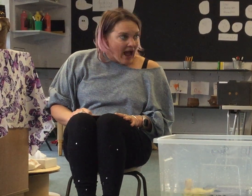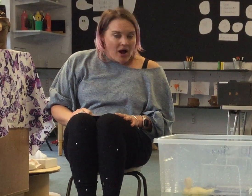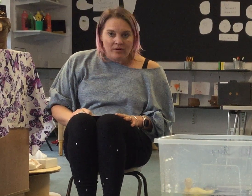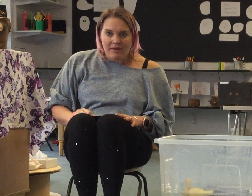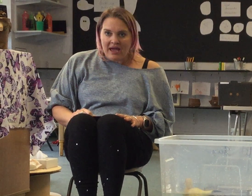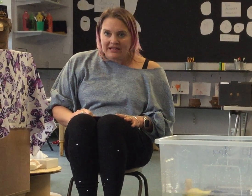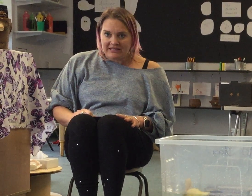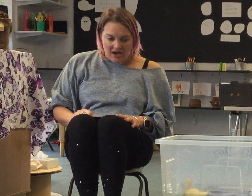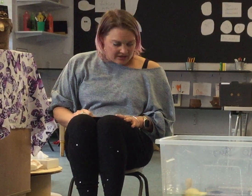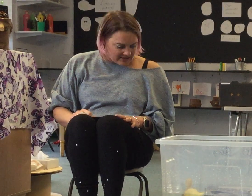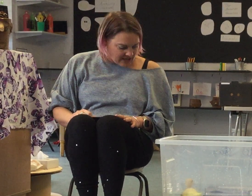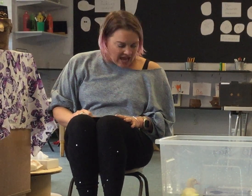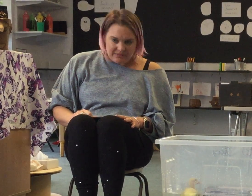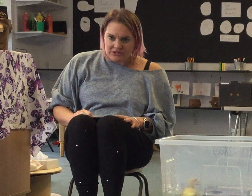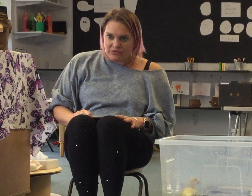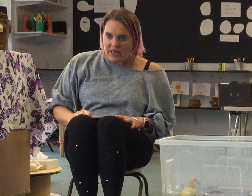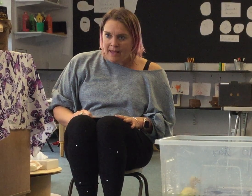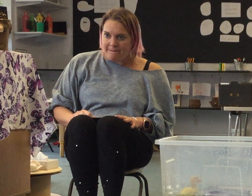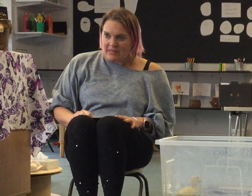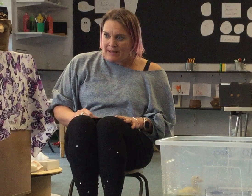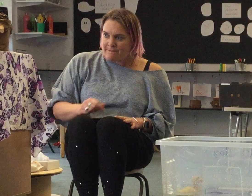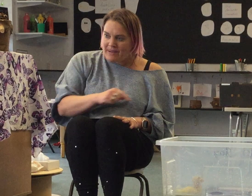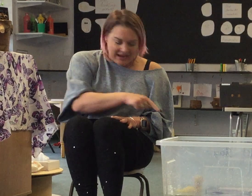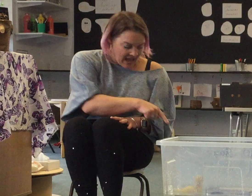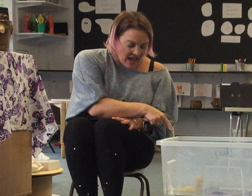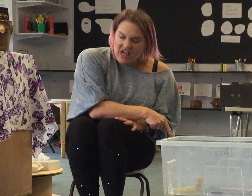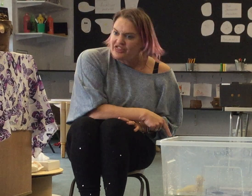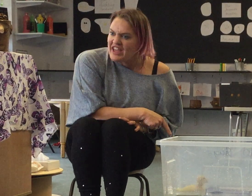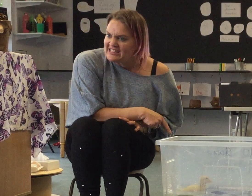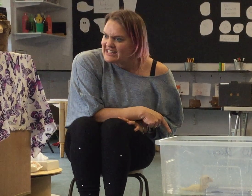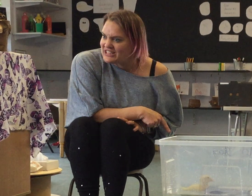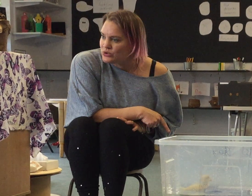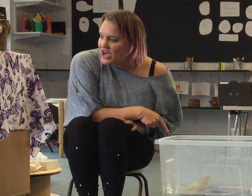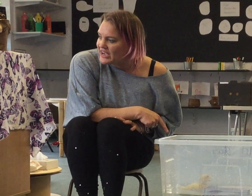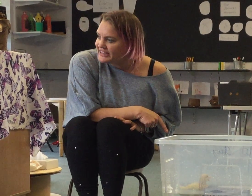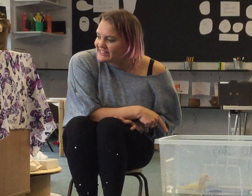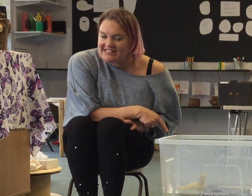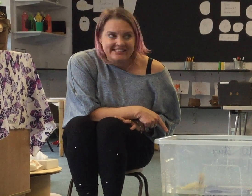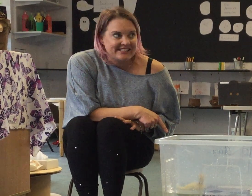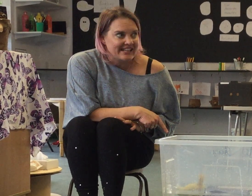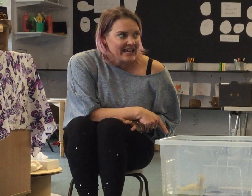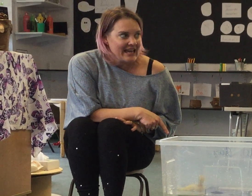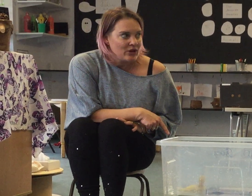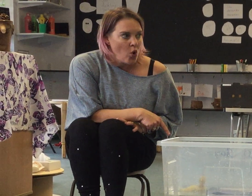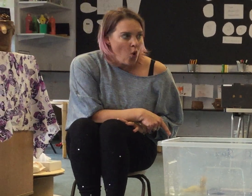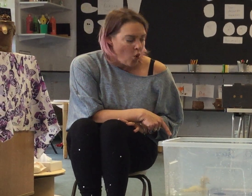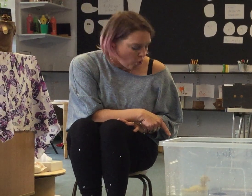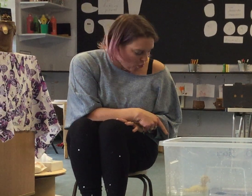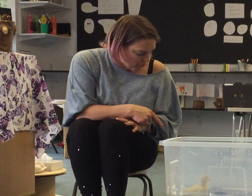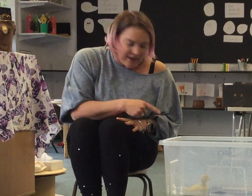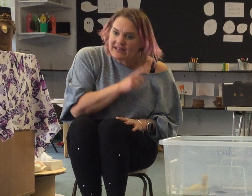how many ducks came swimming back? This little duck is singing all the way.